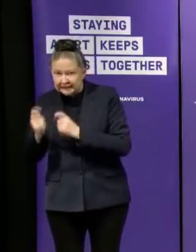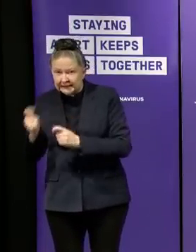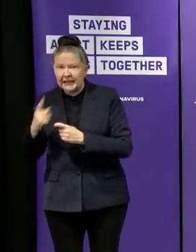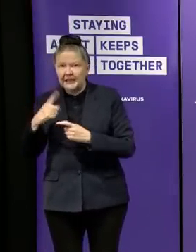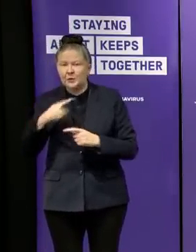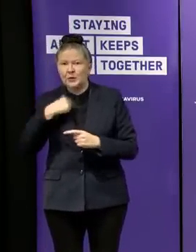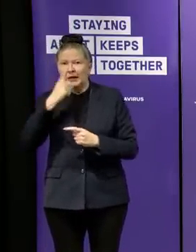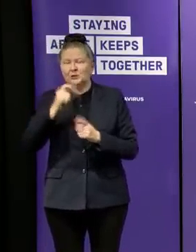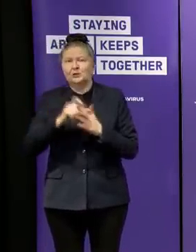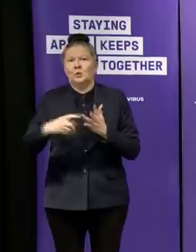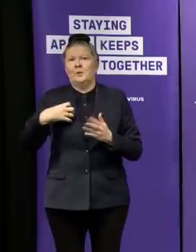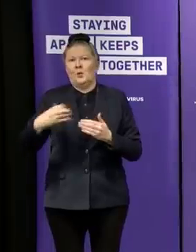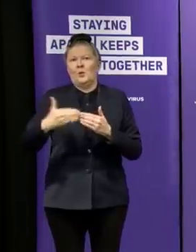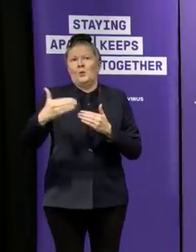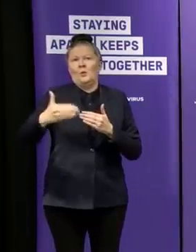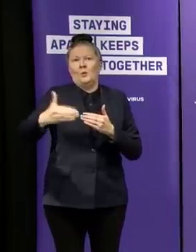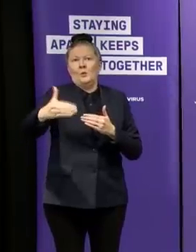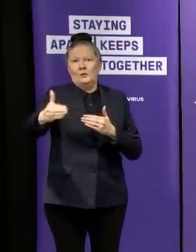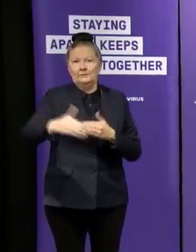thanks, Premier.